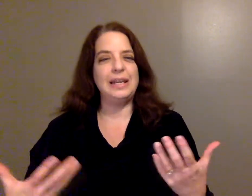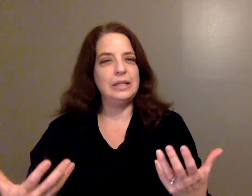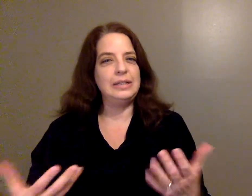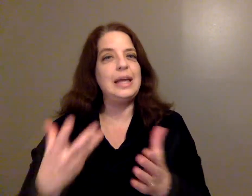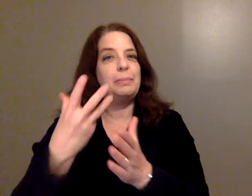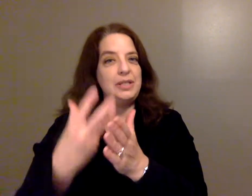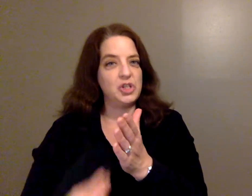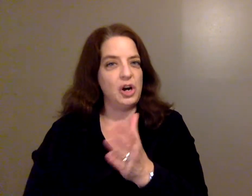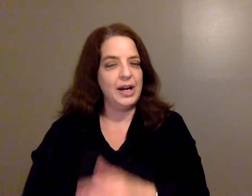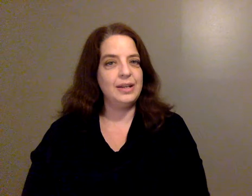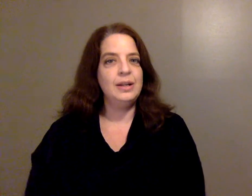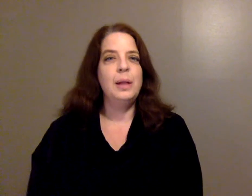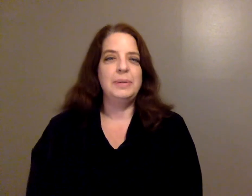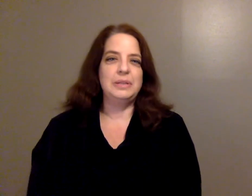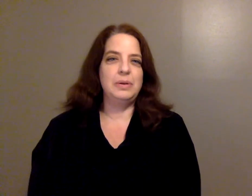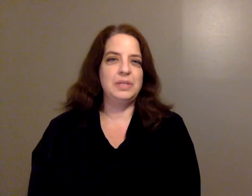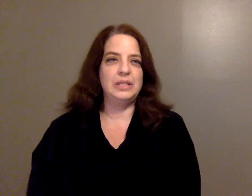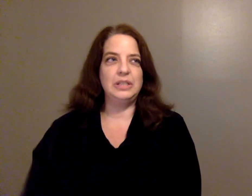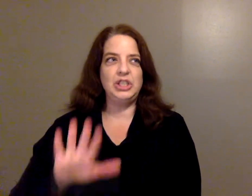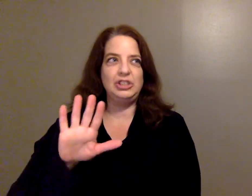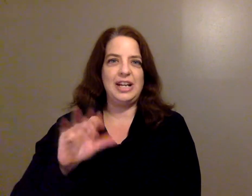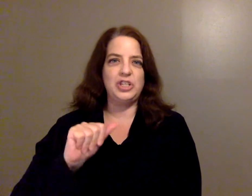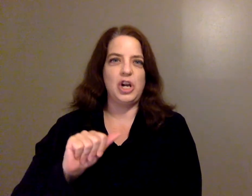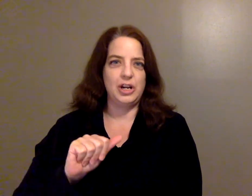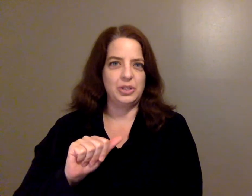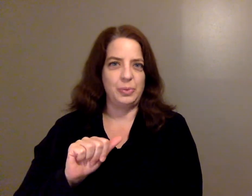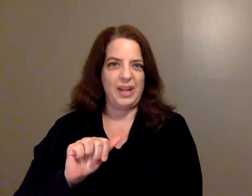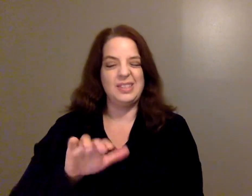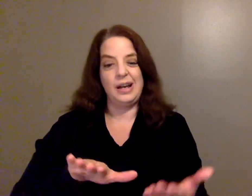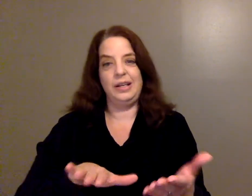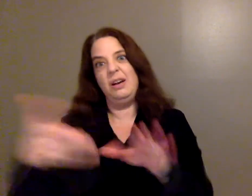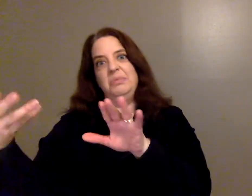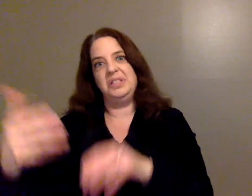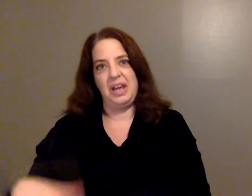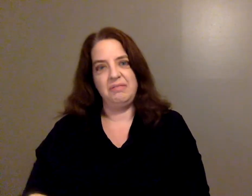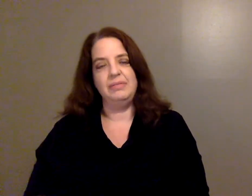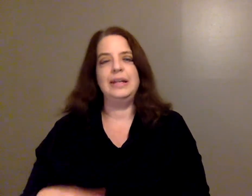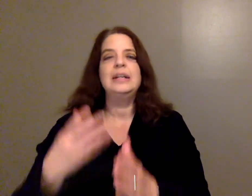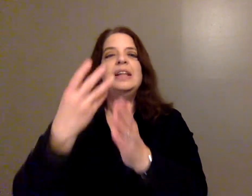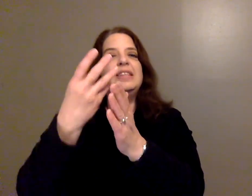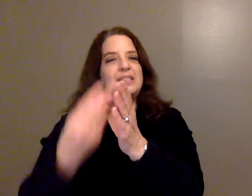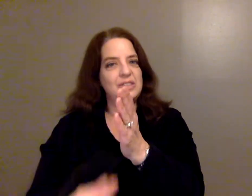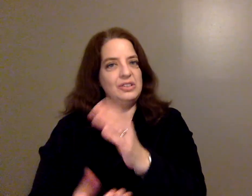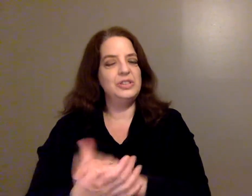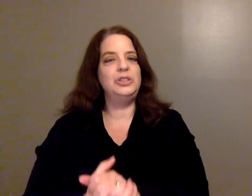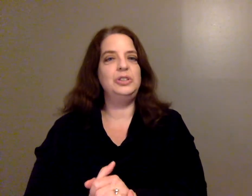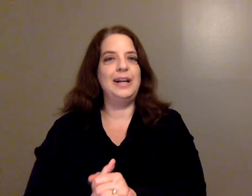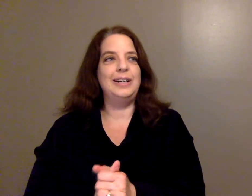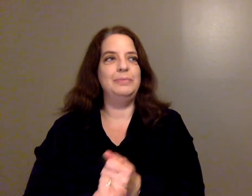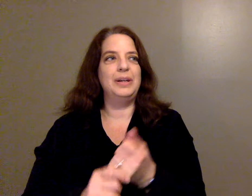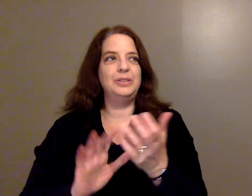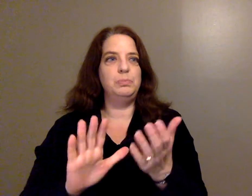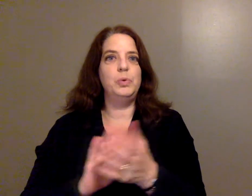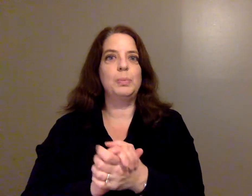Technically that means gone, but sometimes it's a little less harsh way. It's not like, oh, he's dead, right? This is a little more